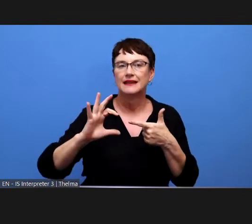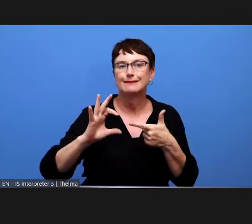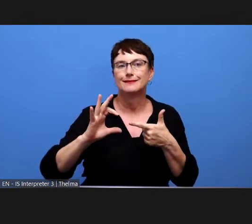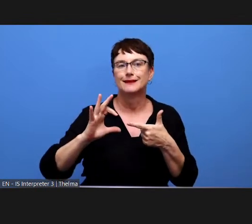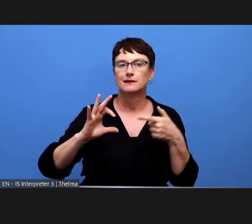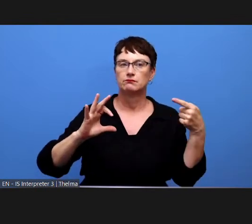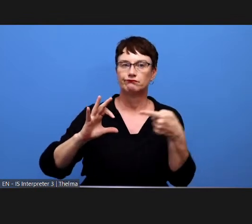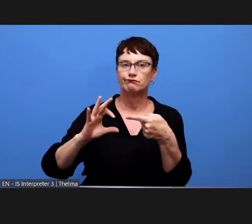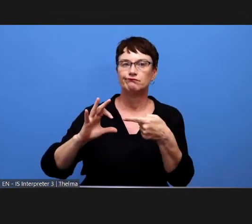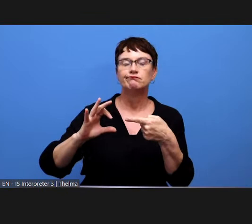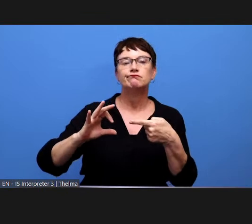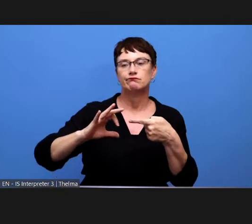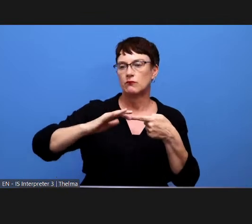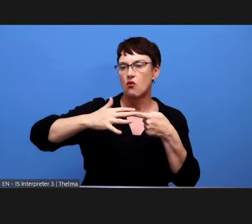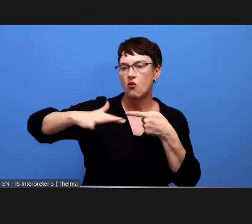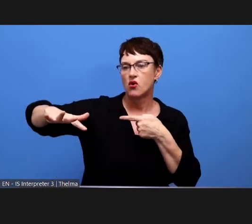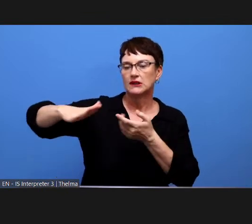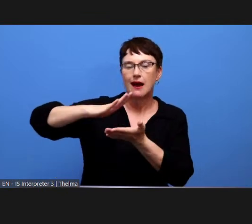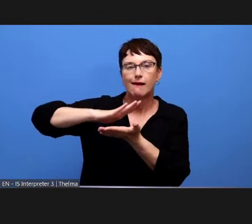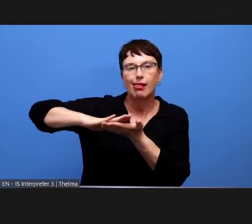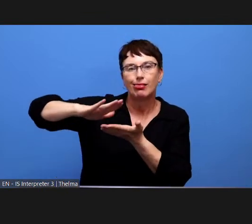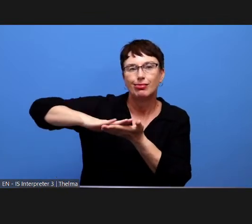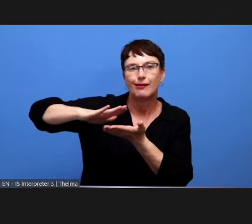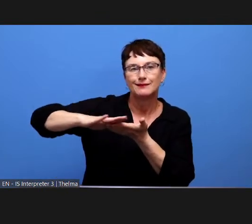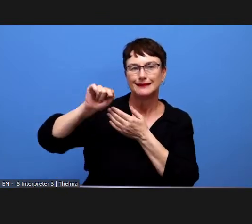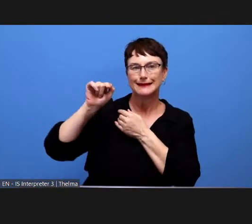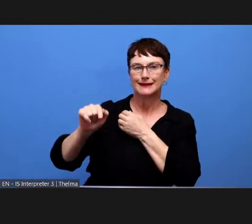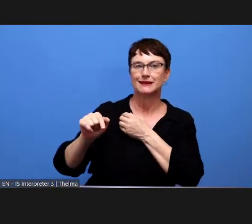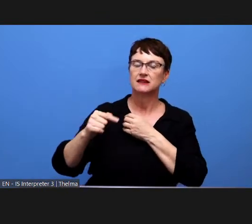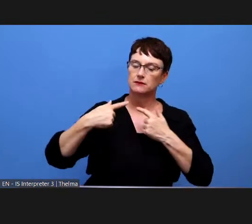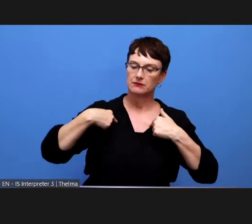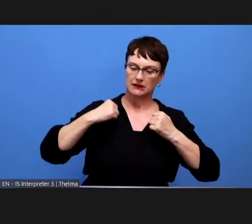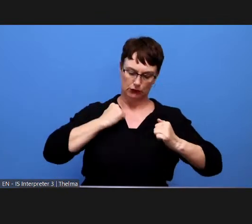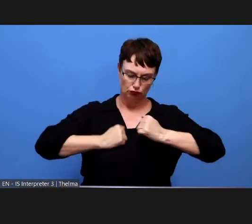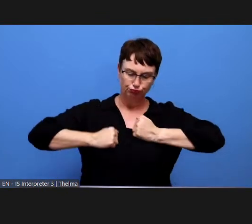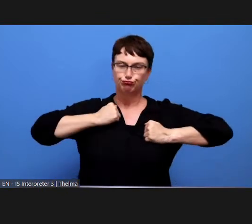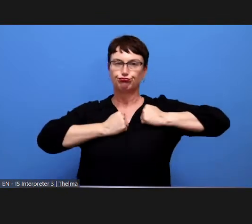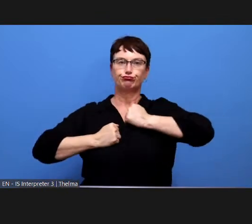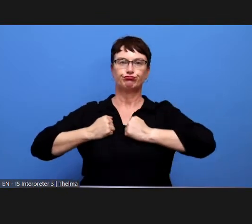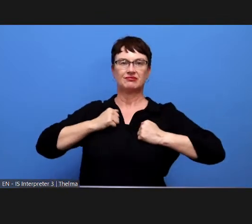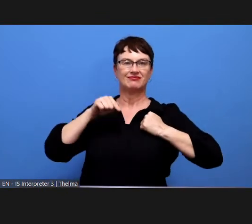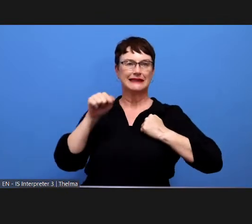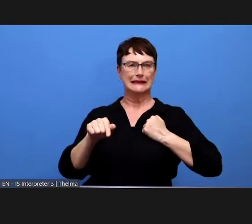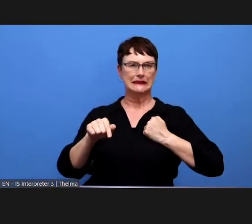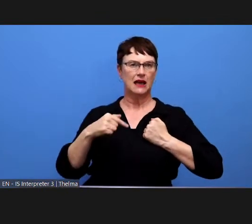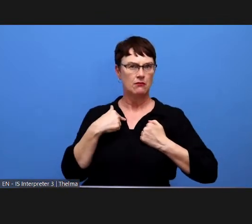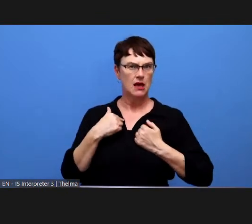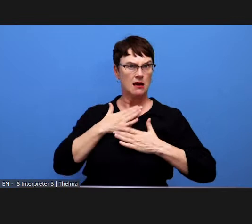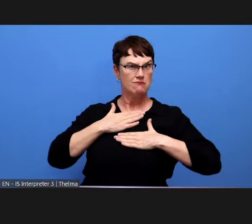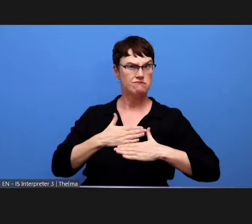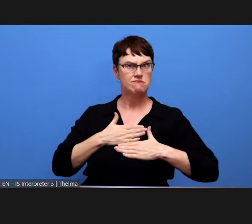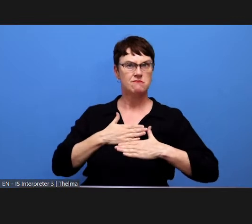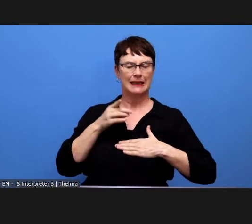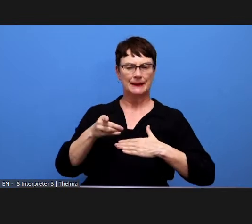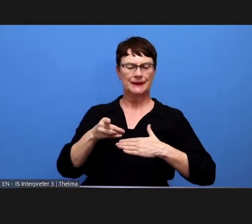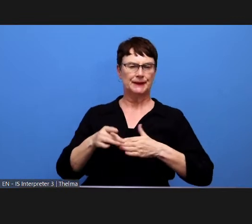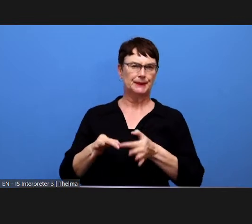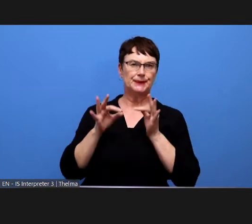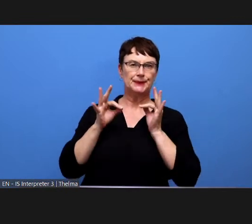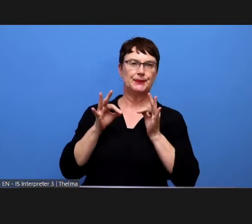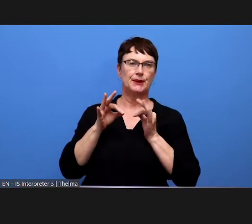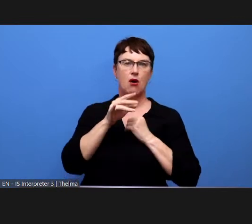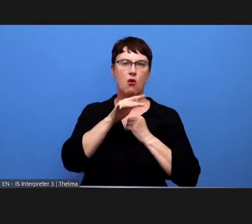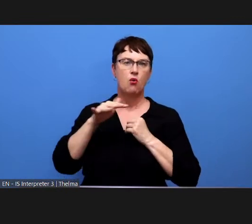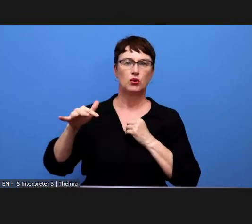and the management of and the treatment of water. I see that His Excellency the